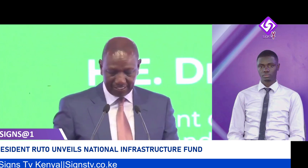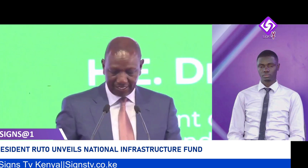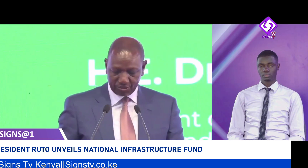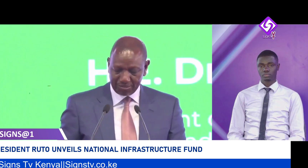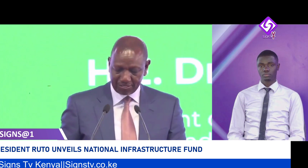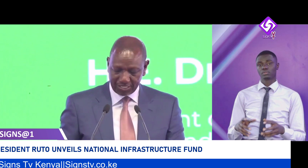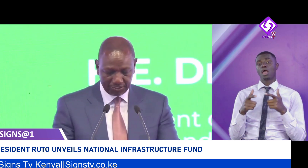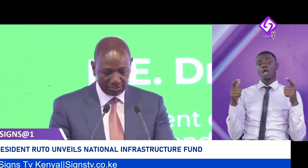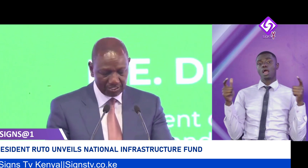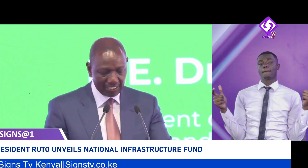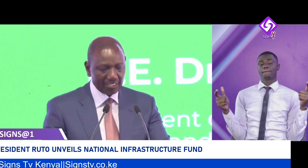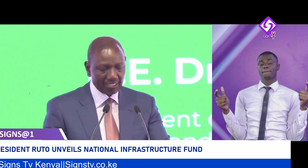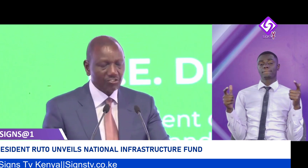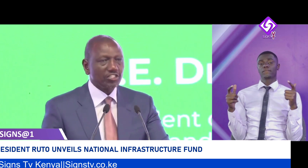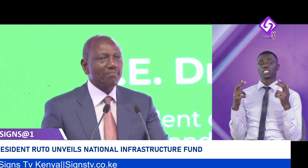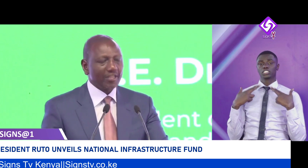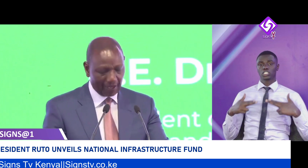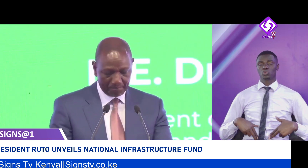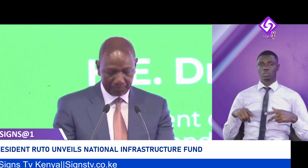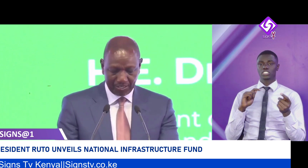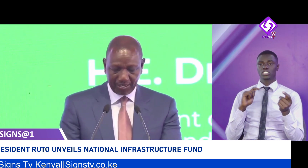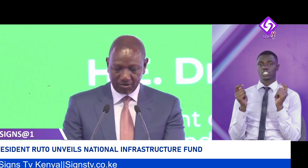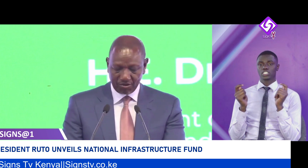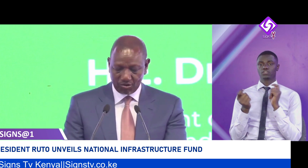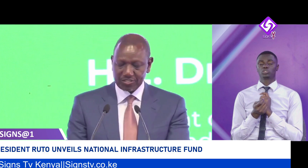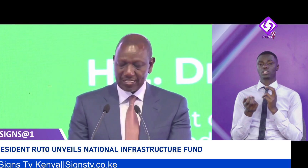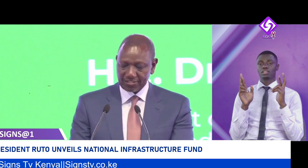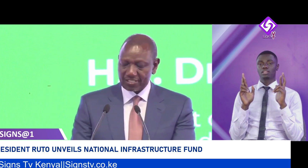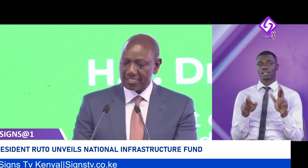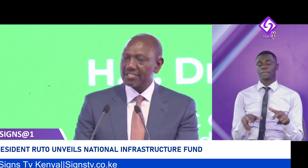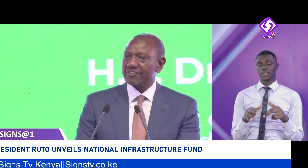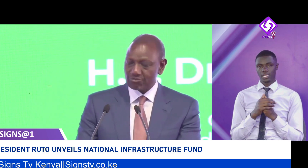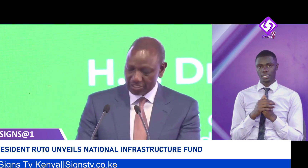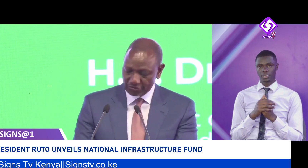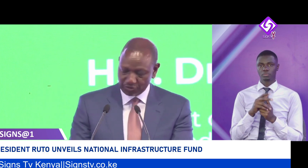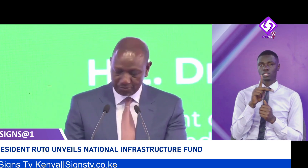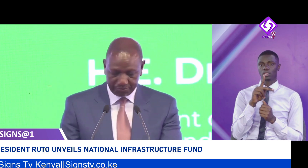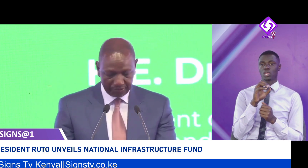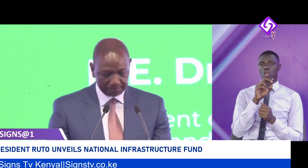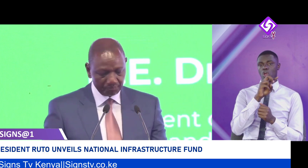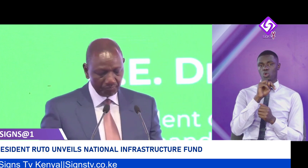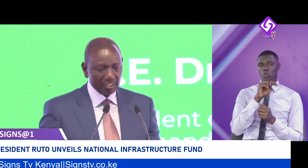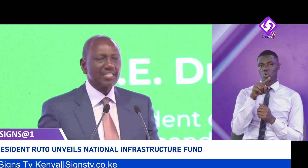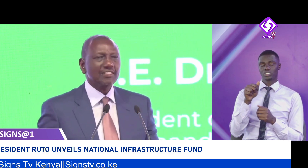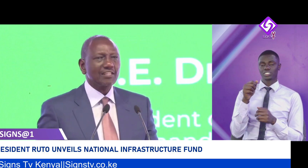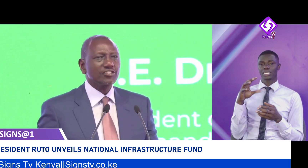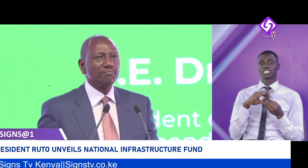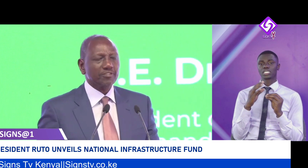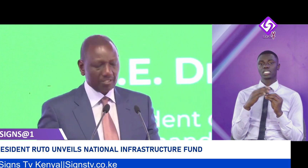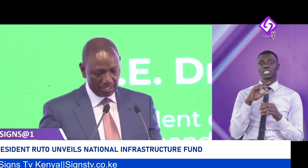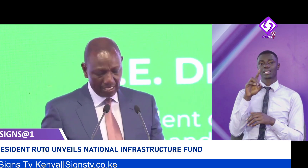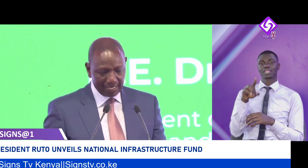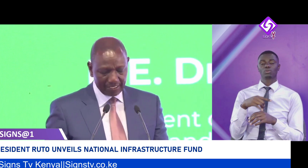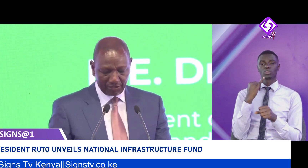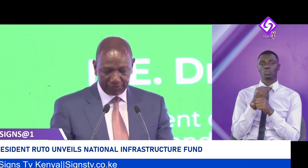The human transformation taking shape here. Konza is creating thousands of jobs, internships, and